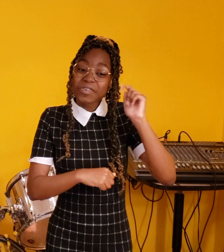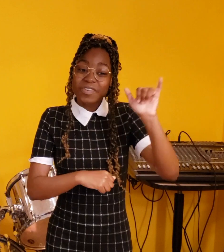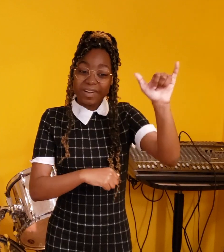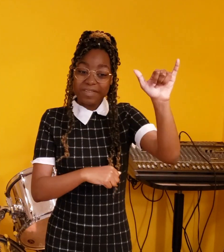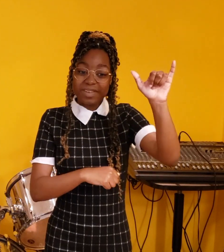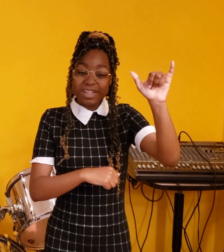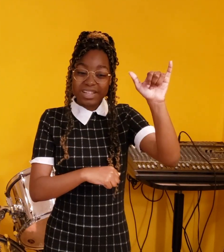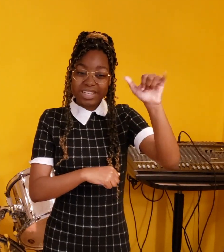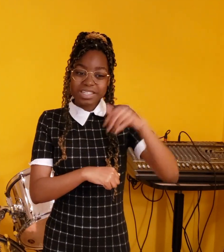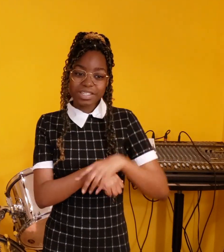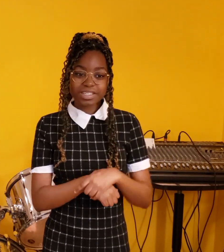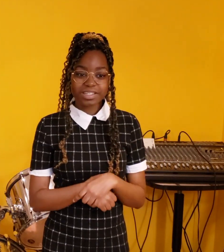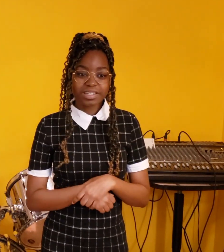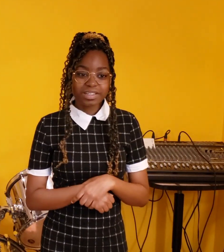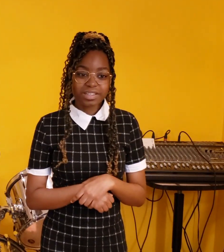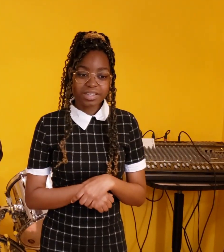generation.